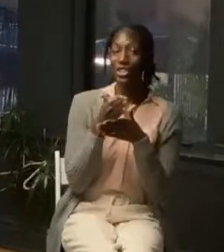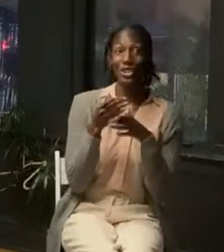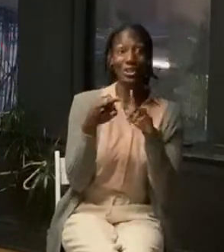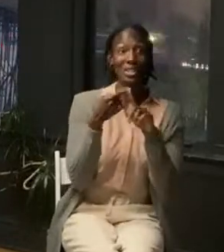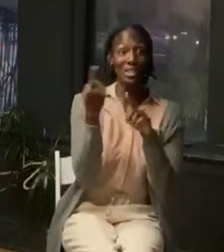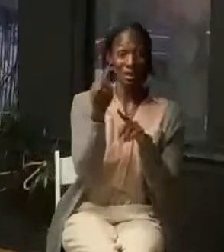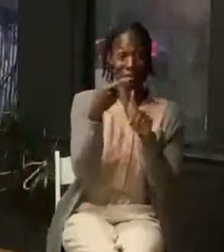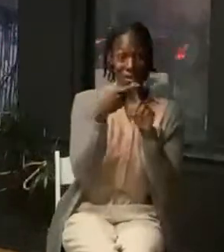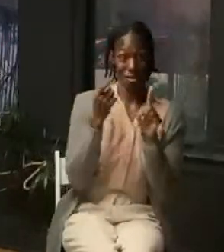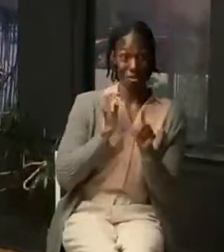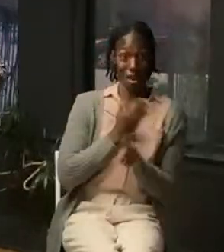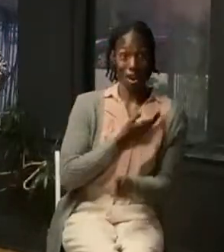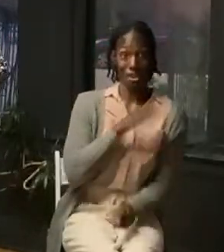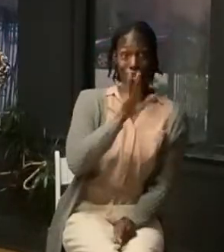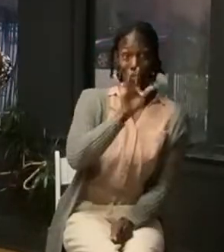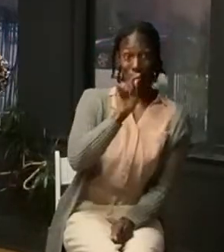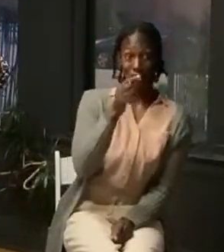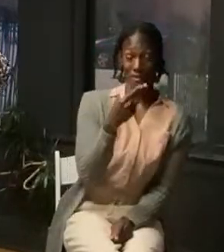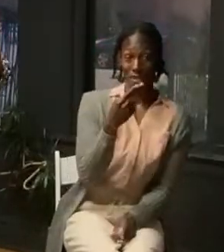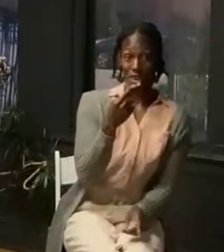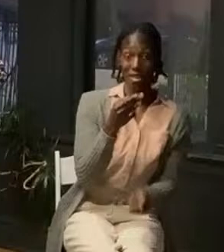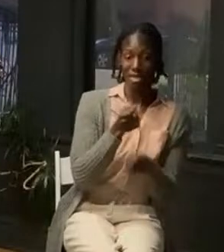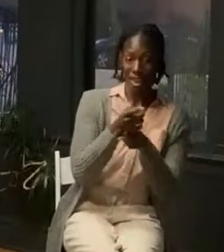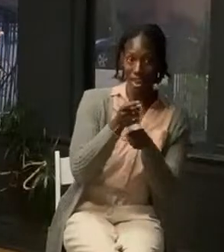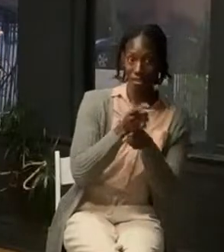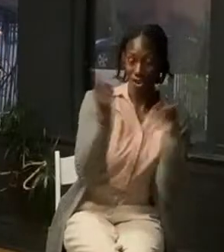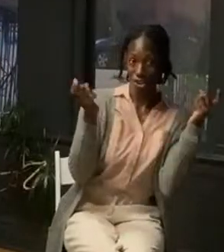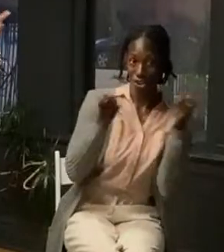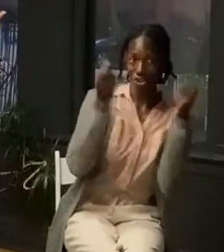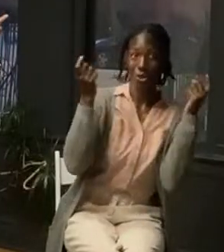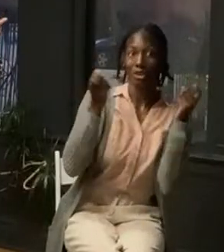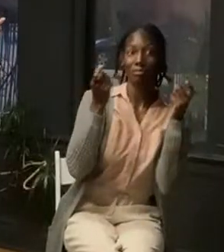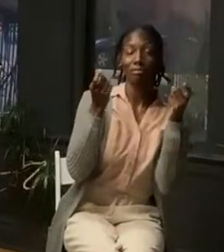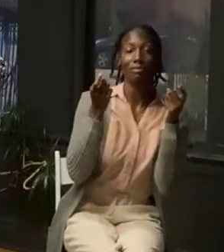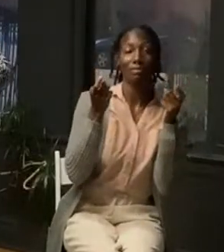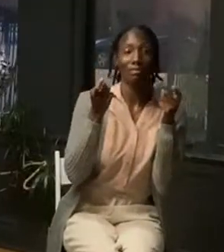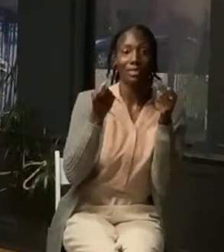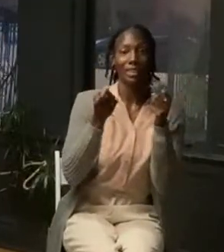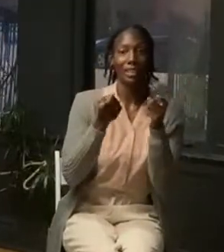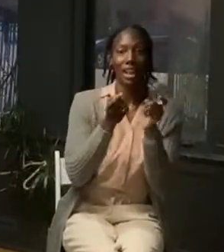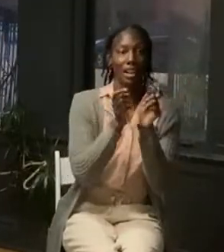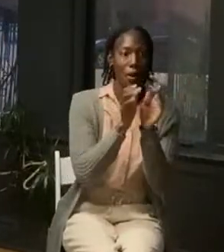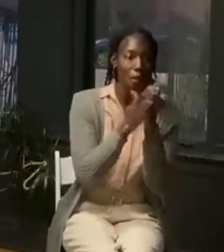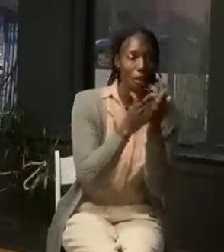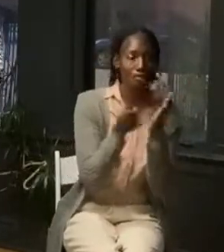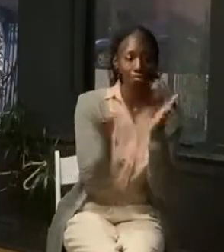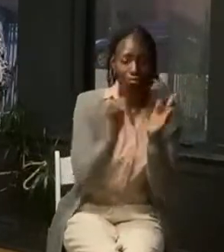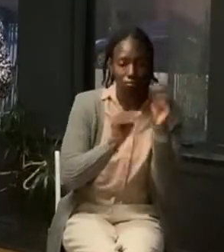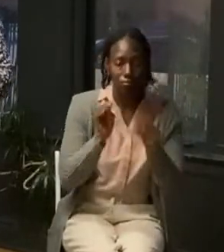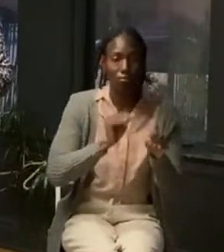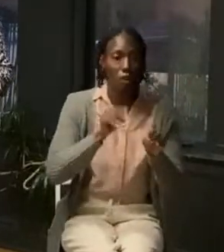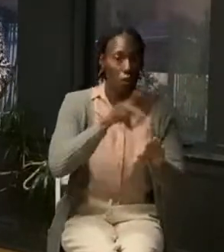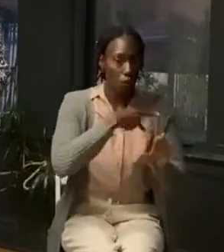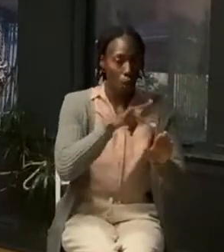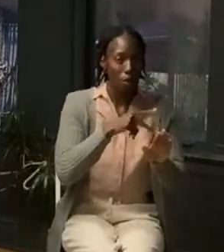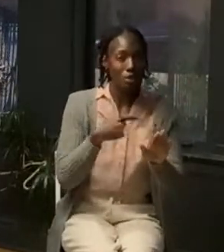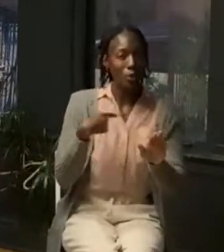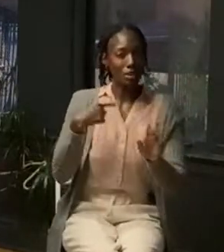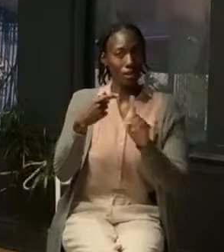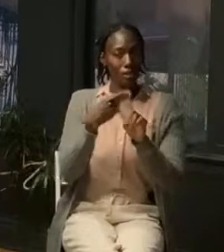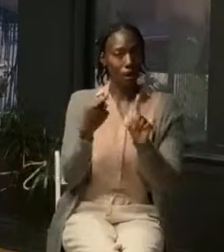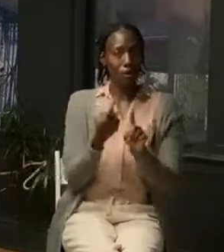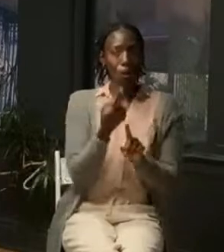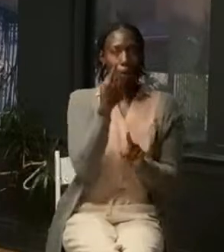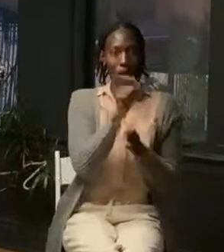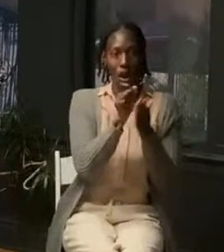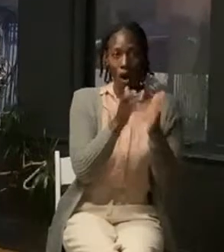anniversary anthology. 8 to 14-year-olds, just bear that in mind when you're listening to this. And I'll just tell you one of my